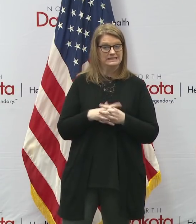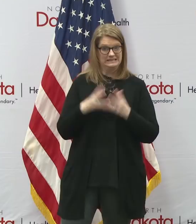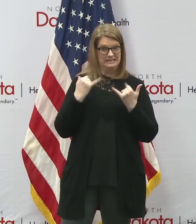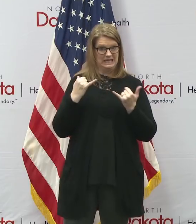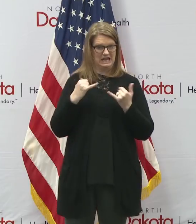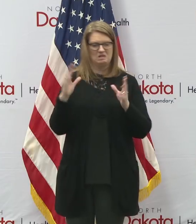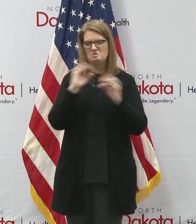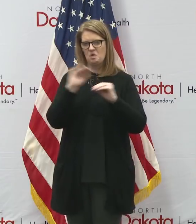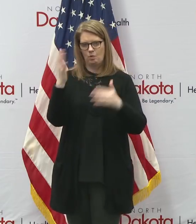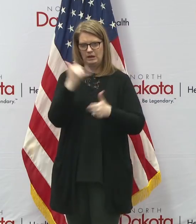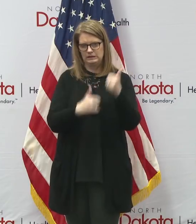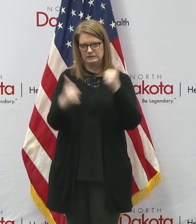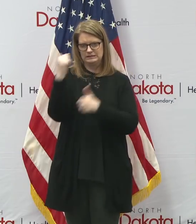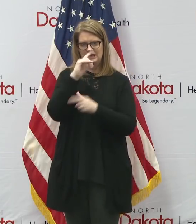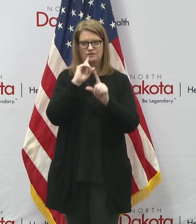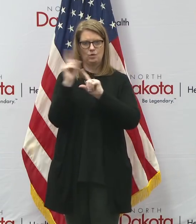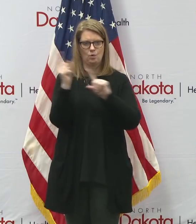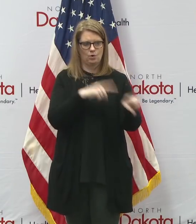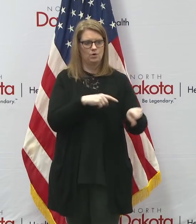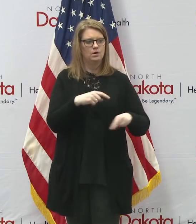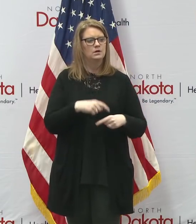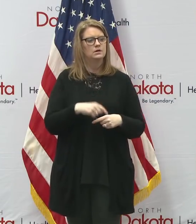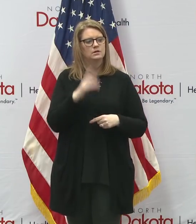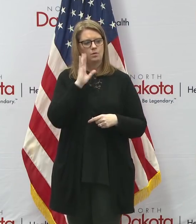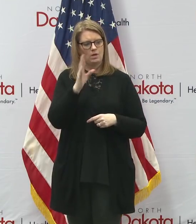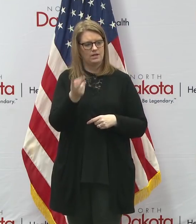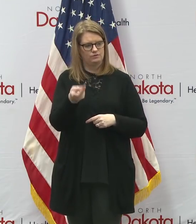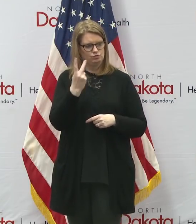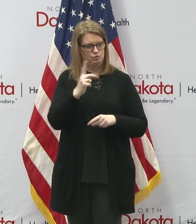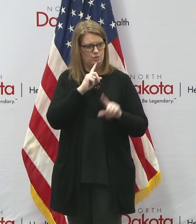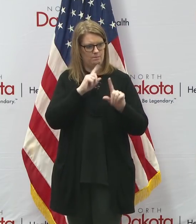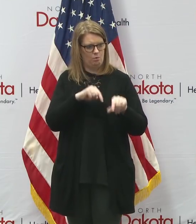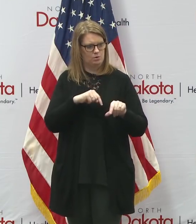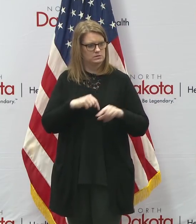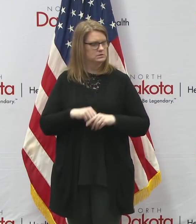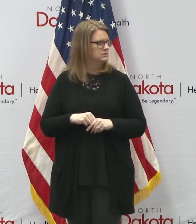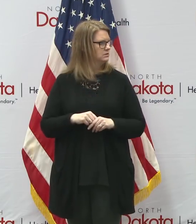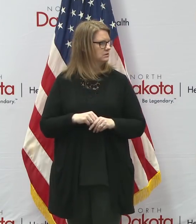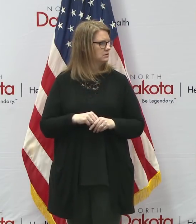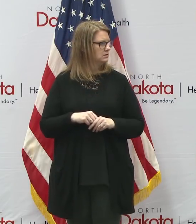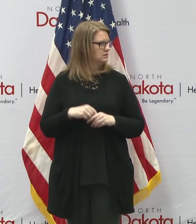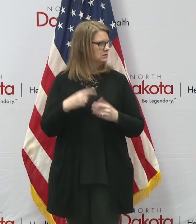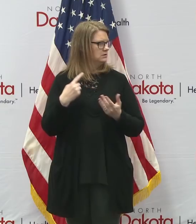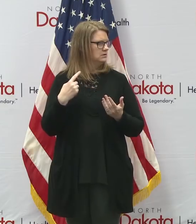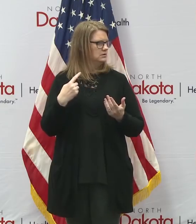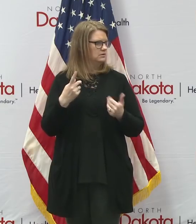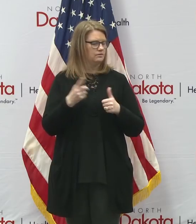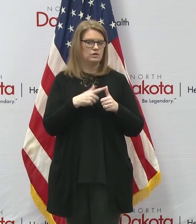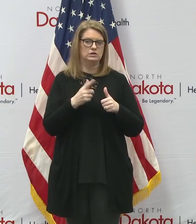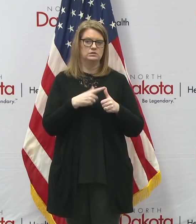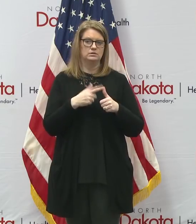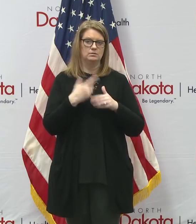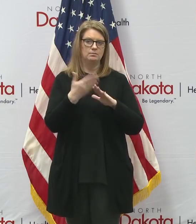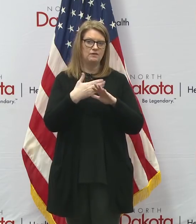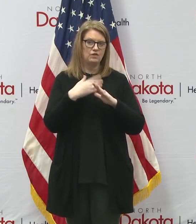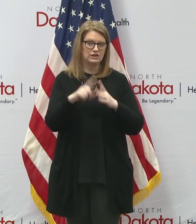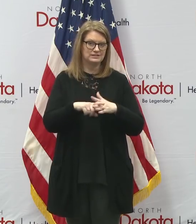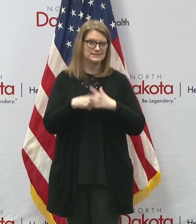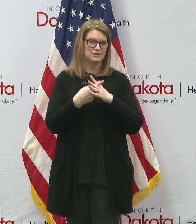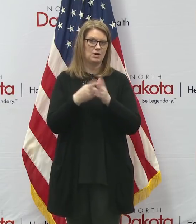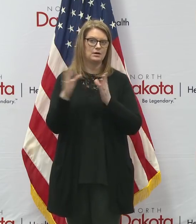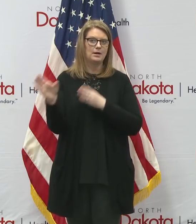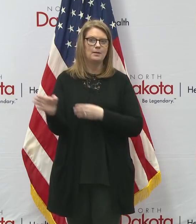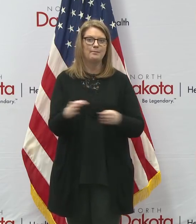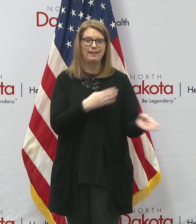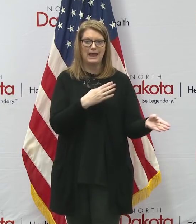executive orders today, we've got 2 reports that we're going to give that we want to talk about here in a middle. But the first thing, before you start planning for